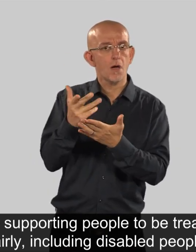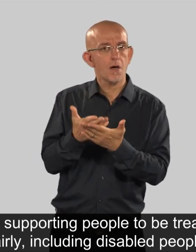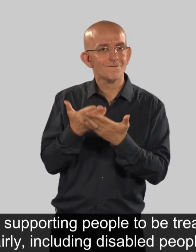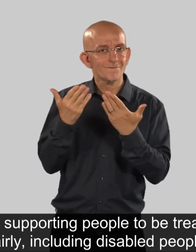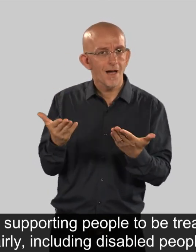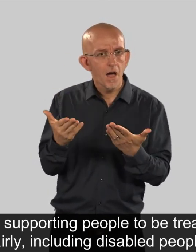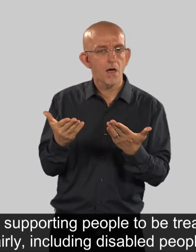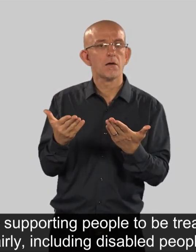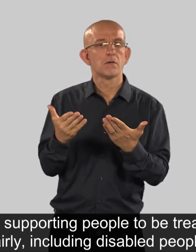including disabled people.